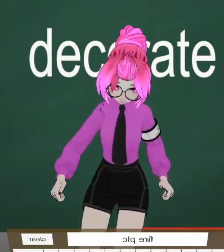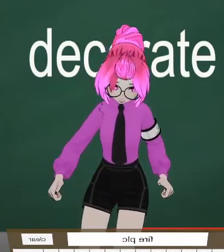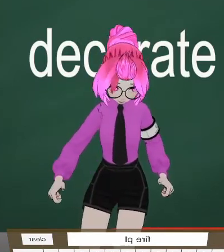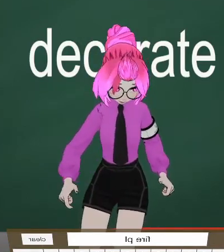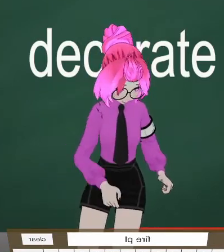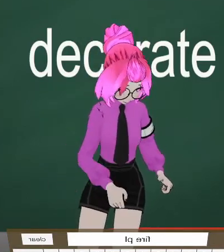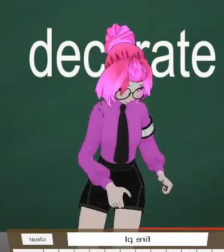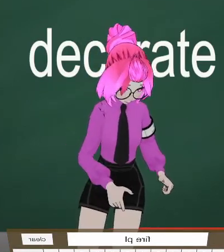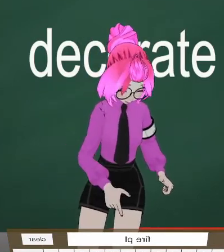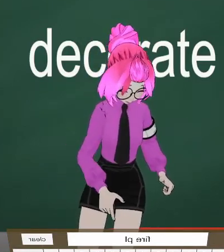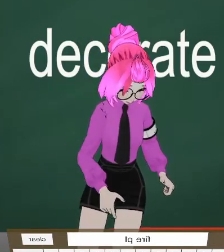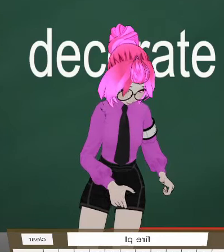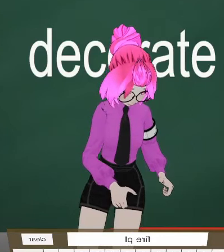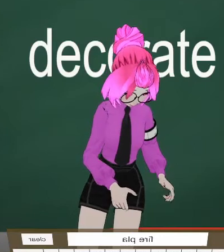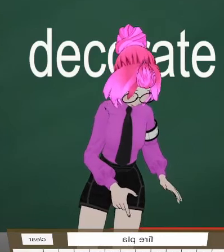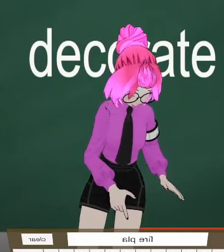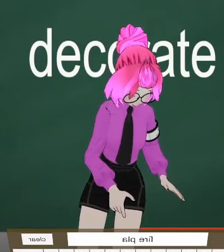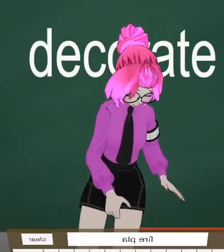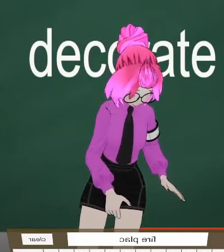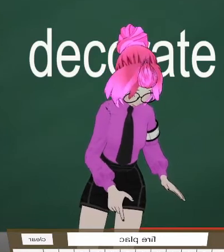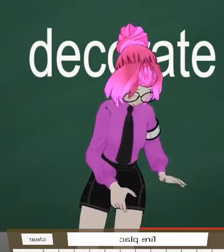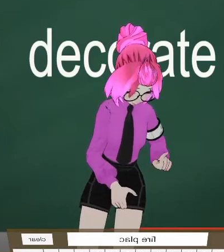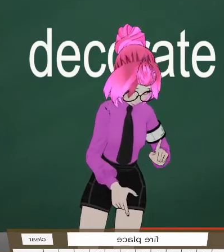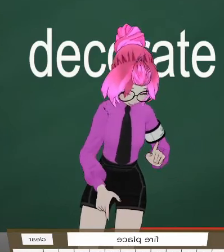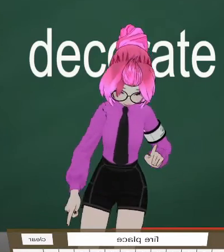oops oops well done